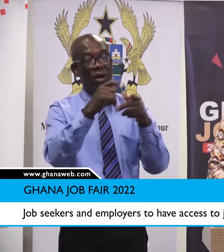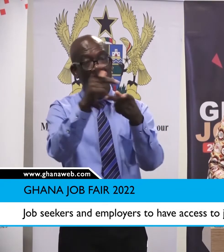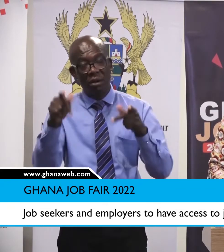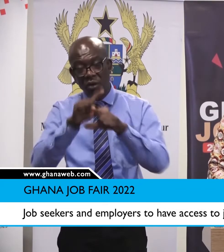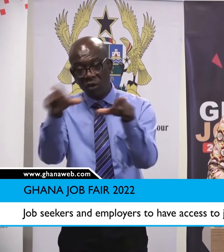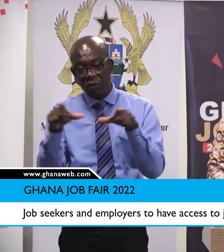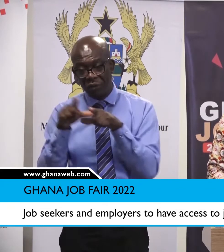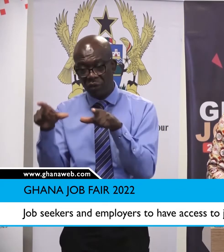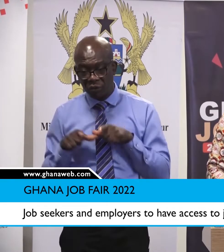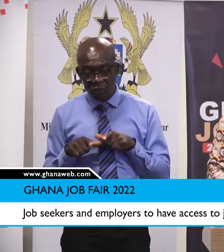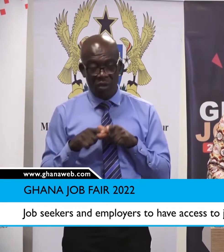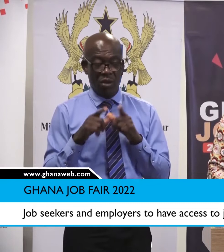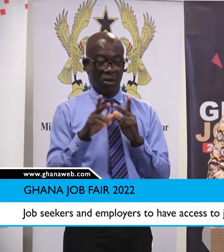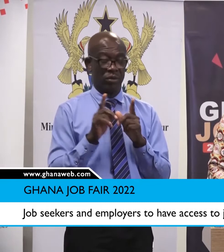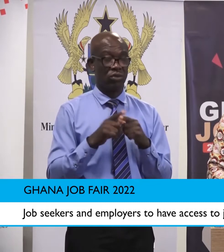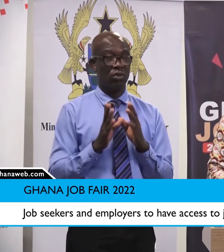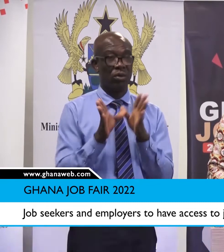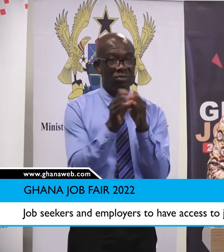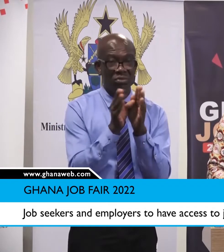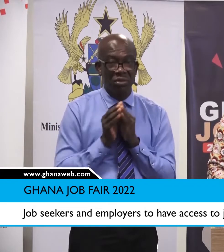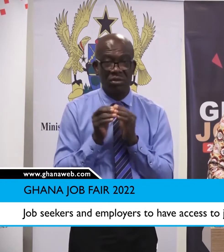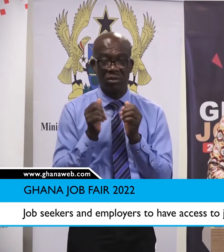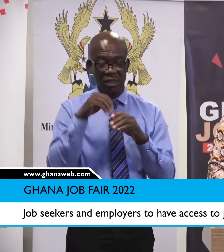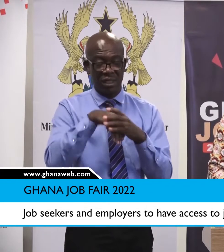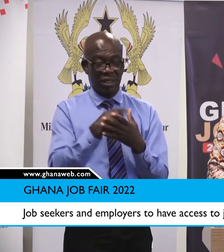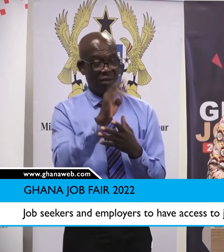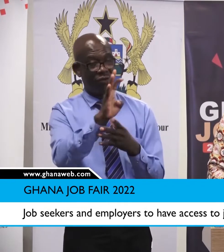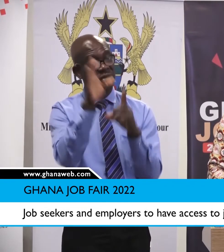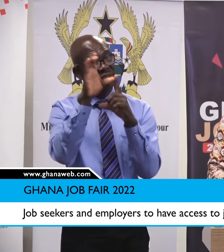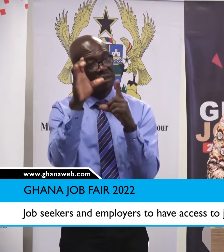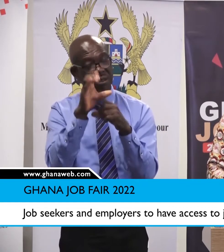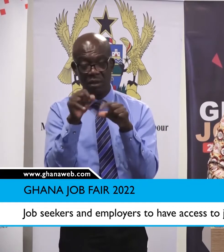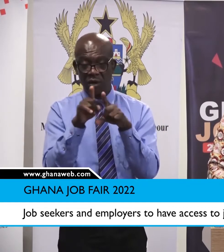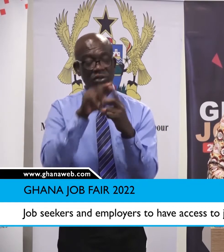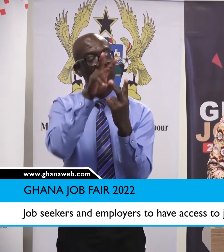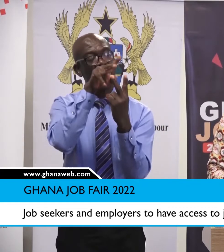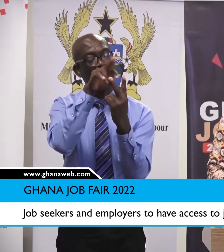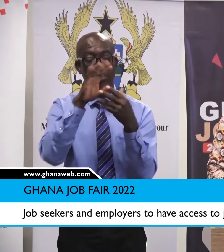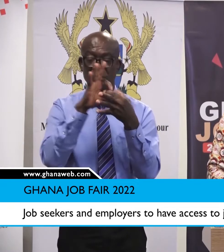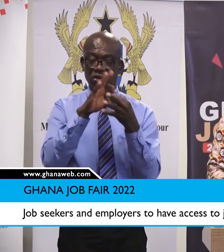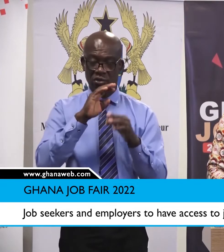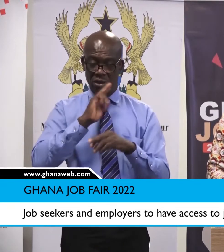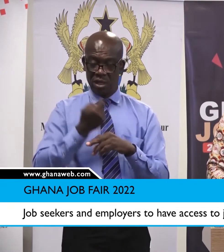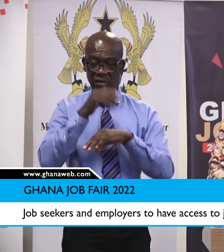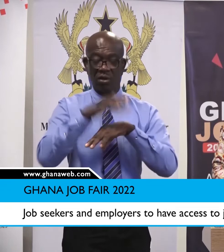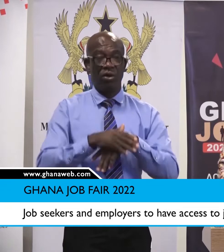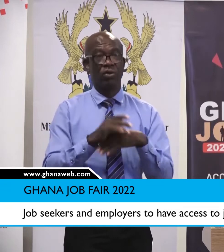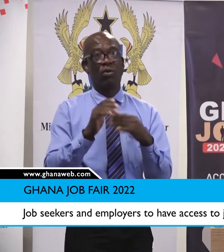physical option to engage with us in these four cities, there's also the option to join us on the online